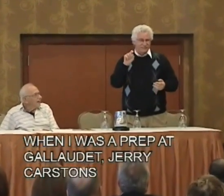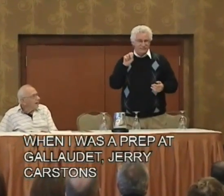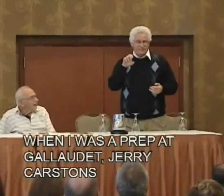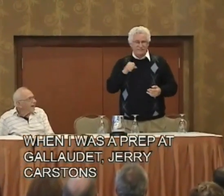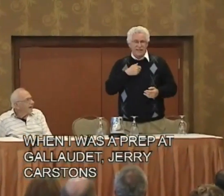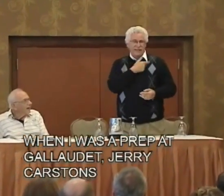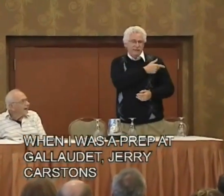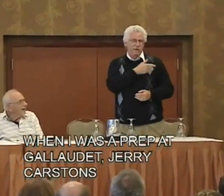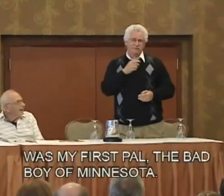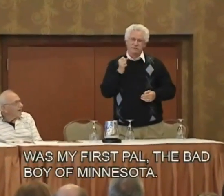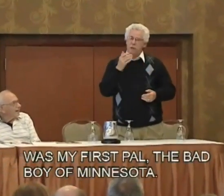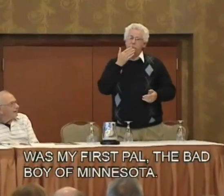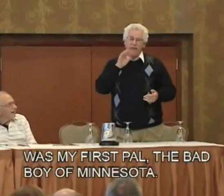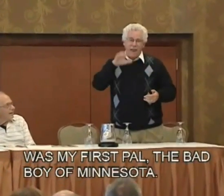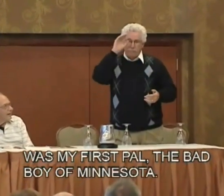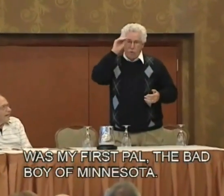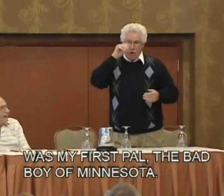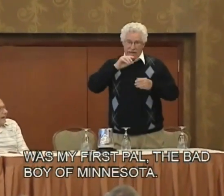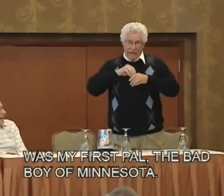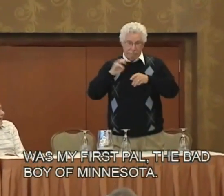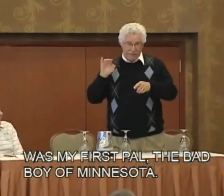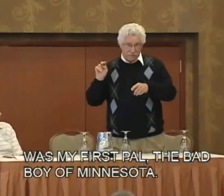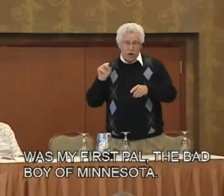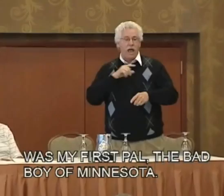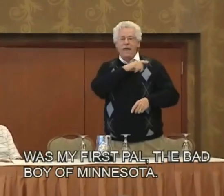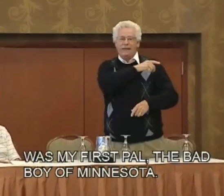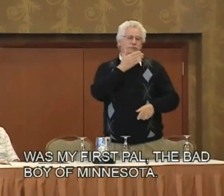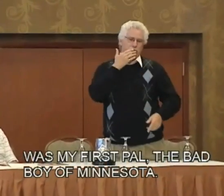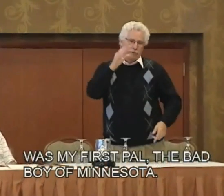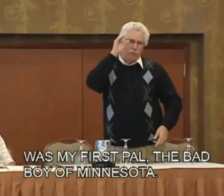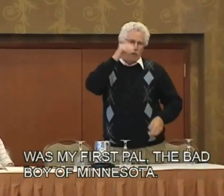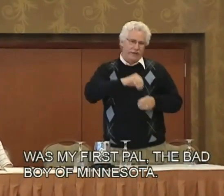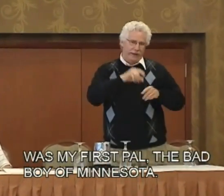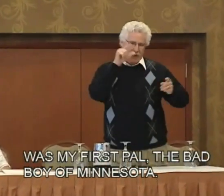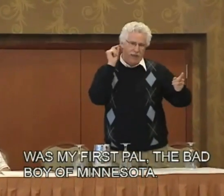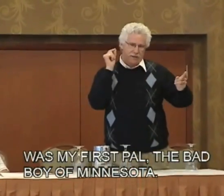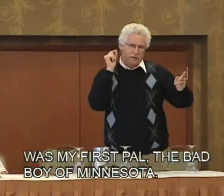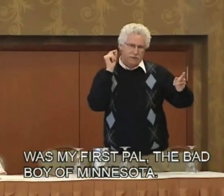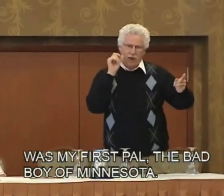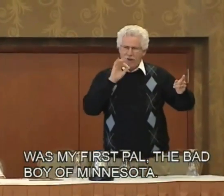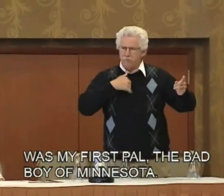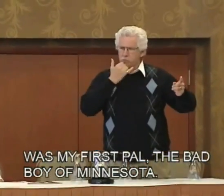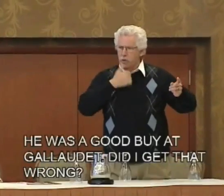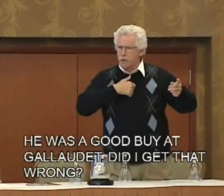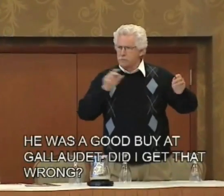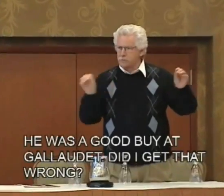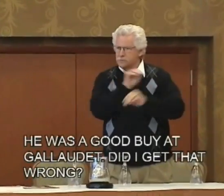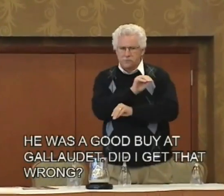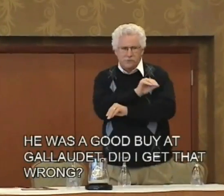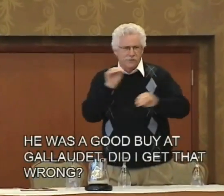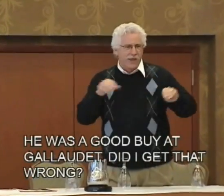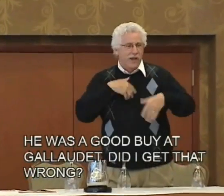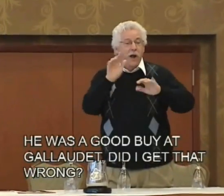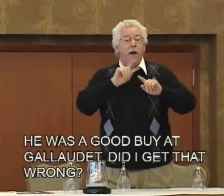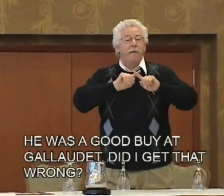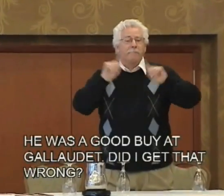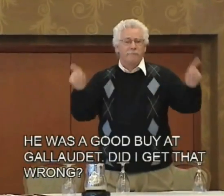Jerry Carstens was my first pal the bad boy from Minnesota he's a good boy too at Gallaudet am I wrong have I got that mixed up